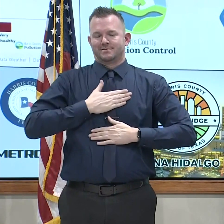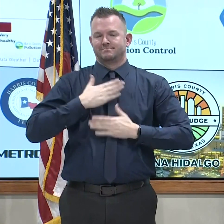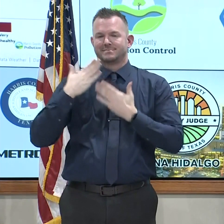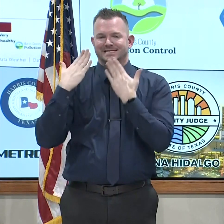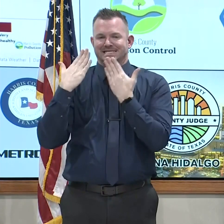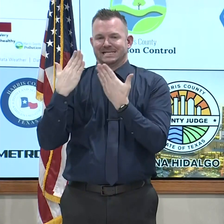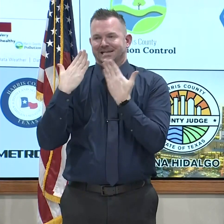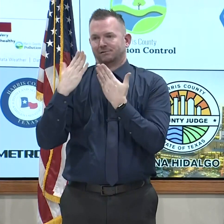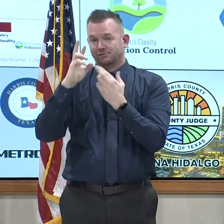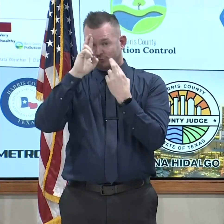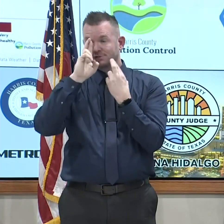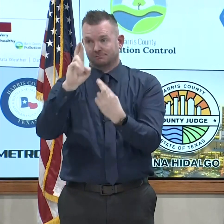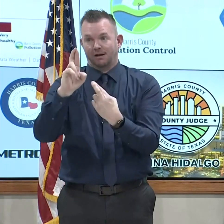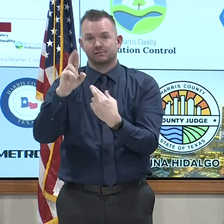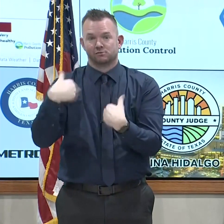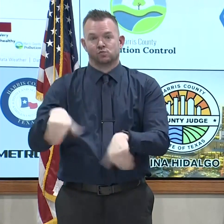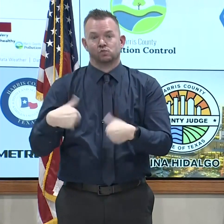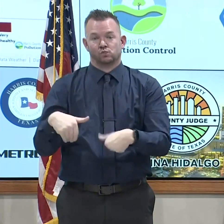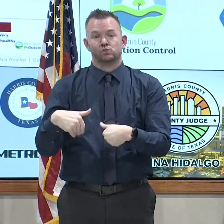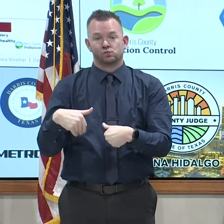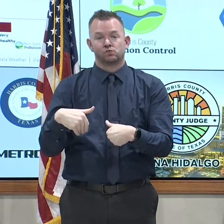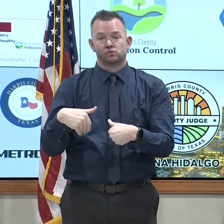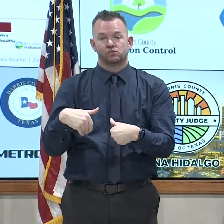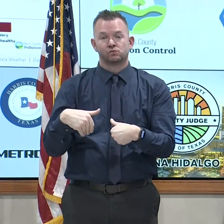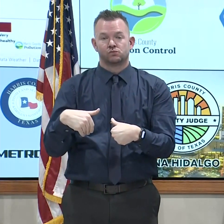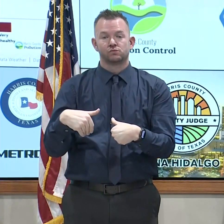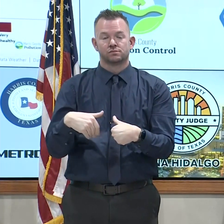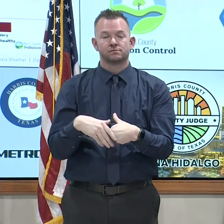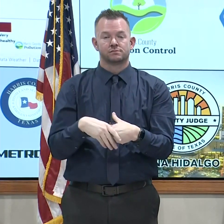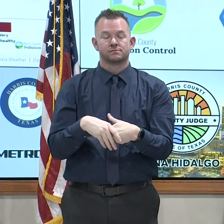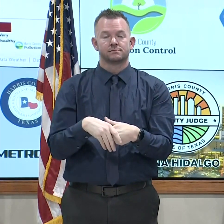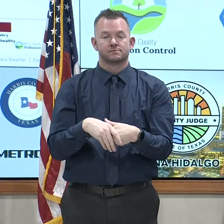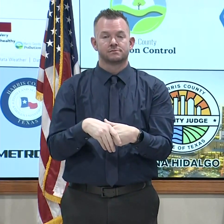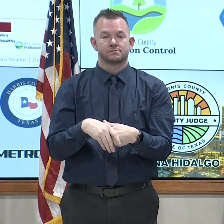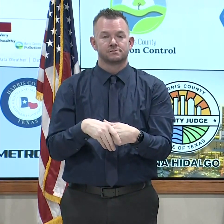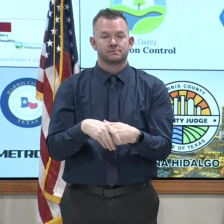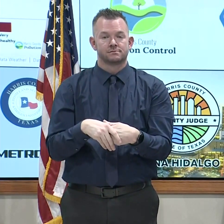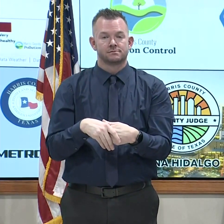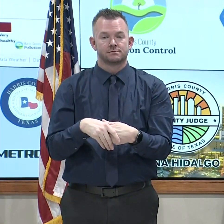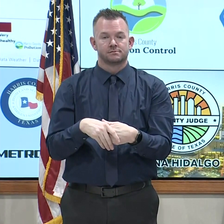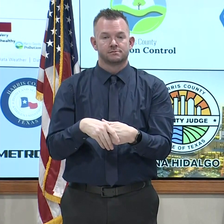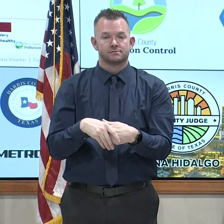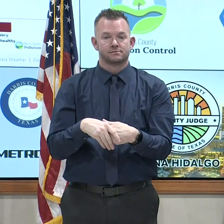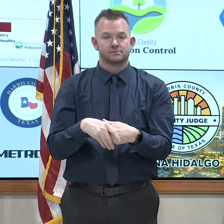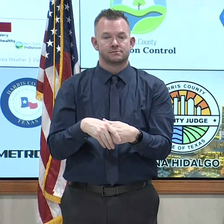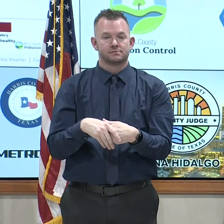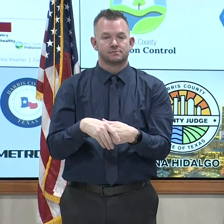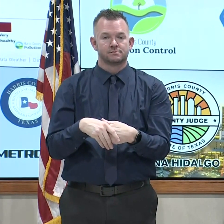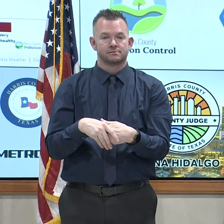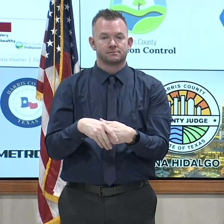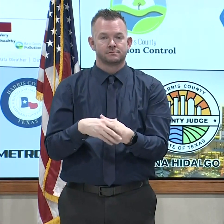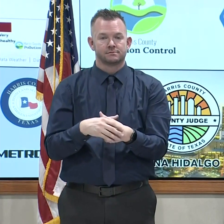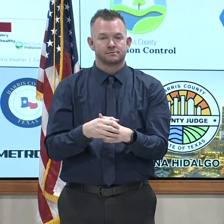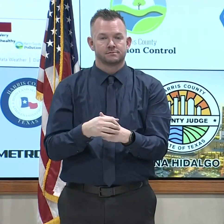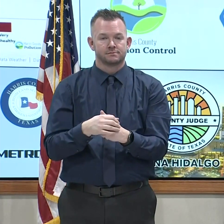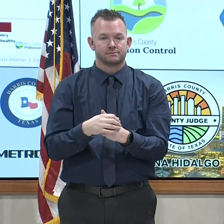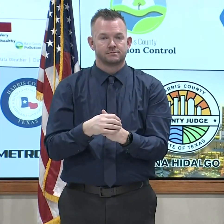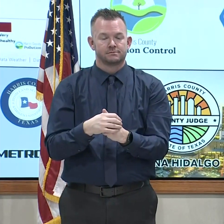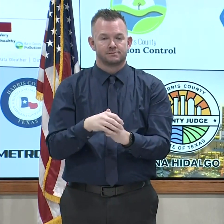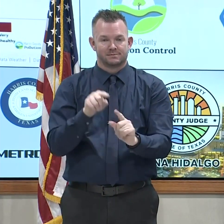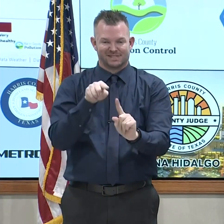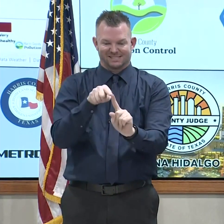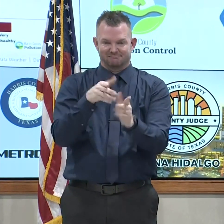respect for someone who has been an integral part